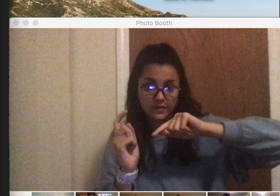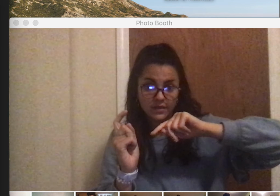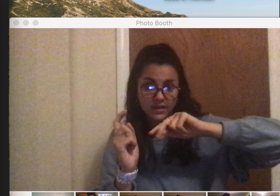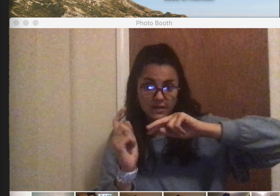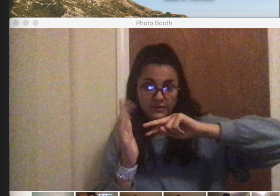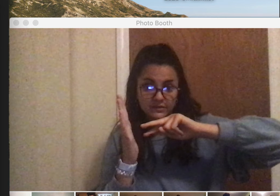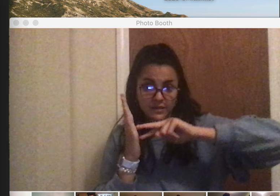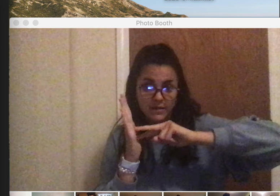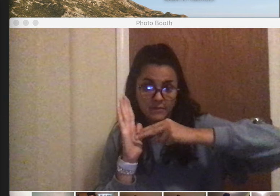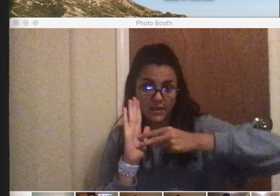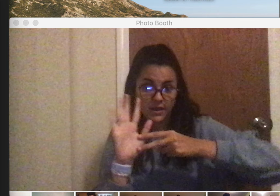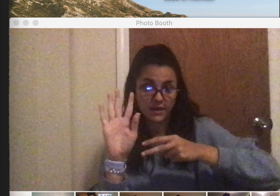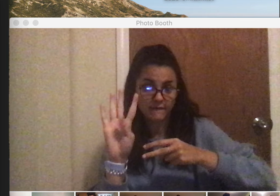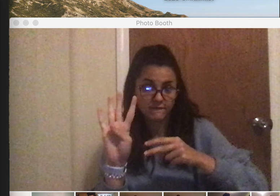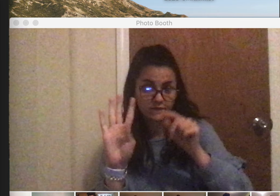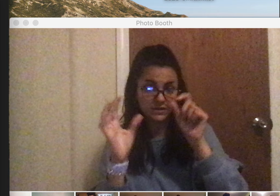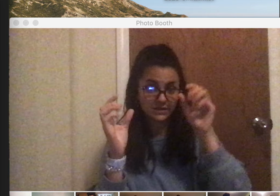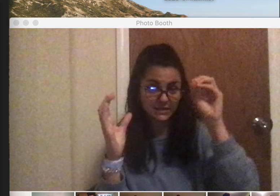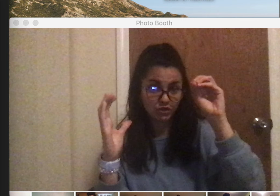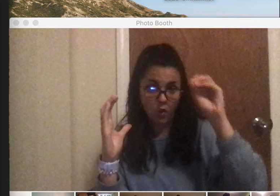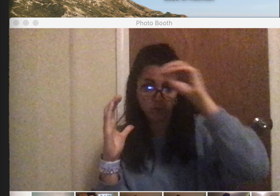1.